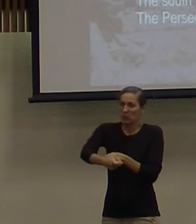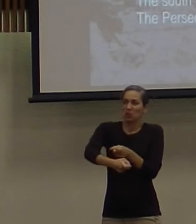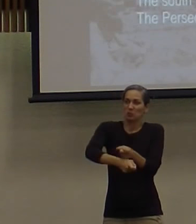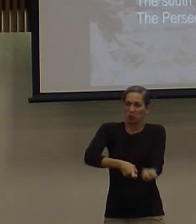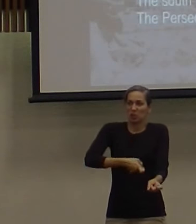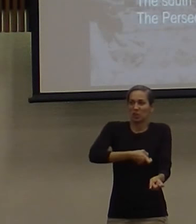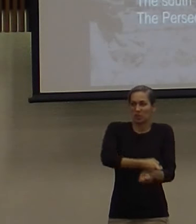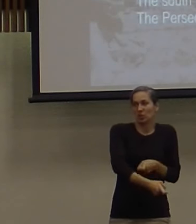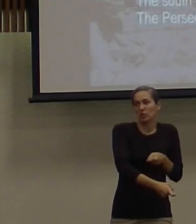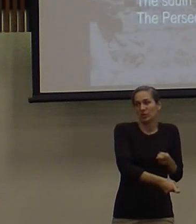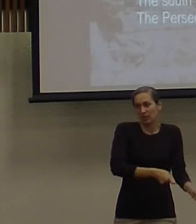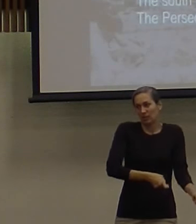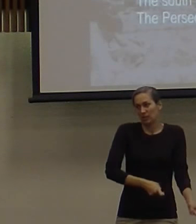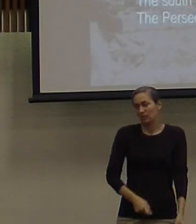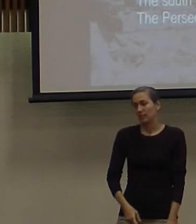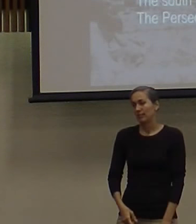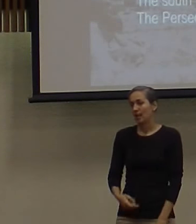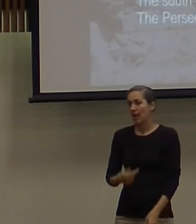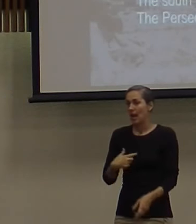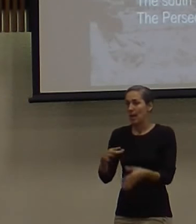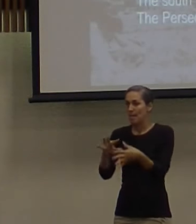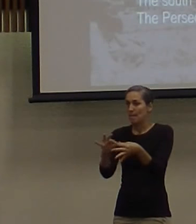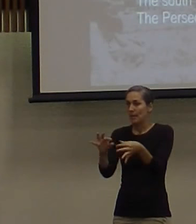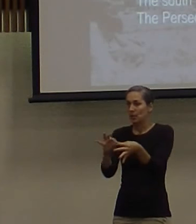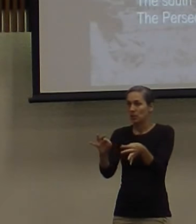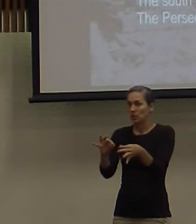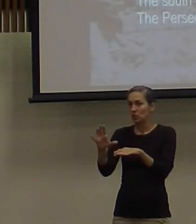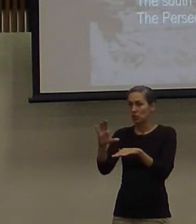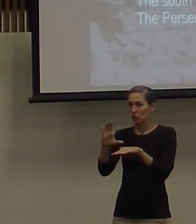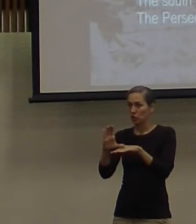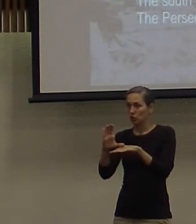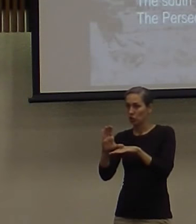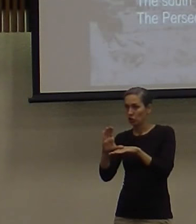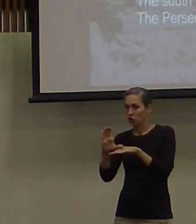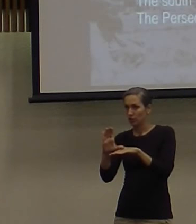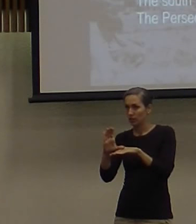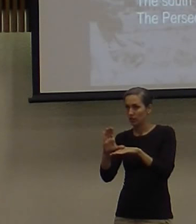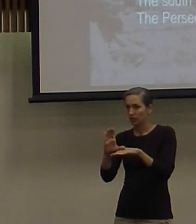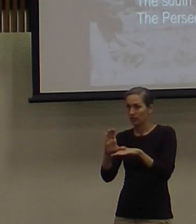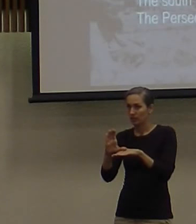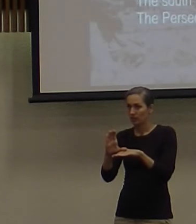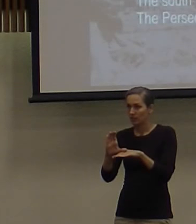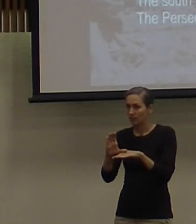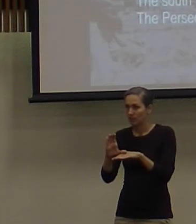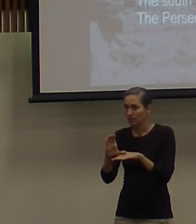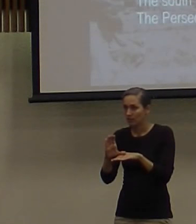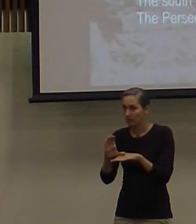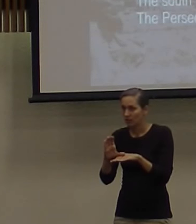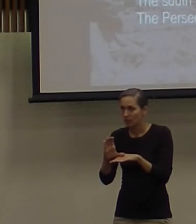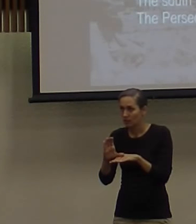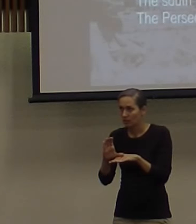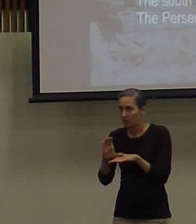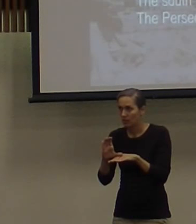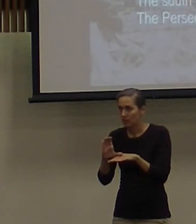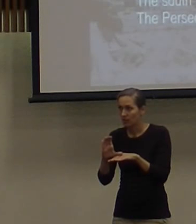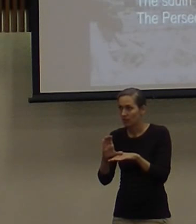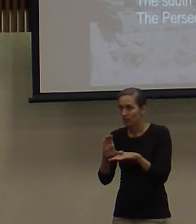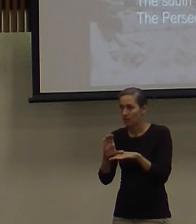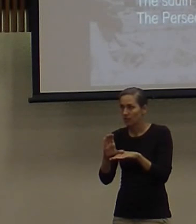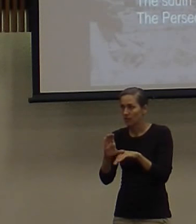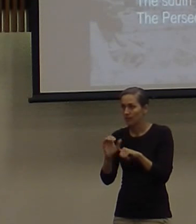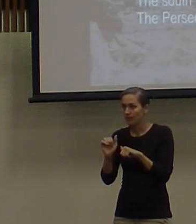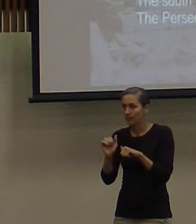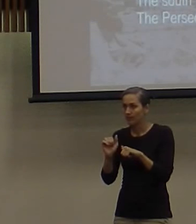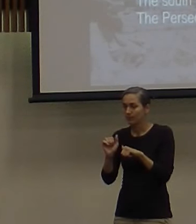So I already mentioned that the church have facility and many programs like orphanage, school, all kinds. Now,